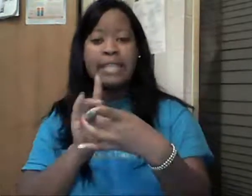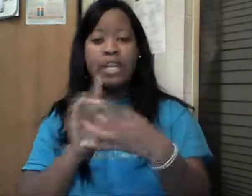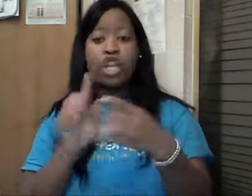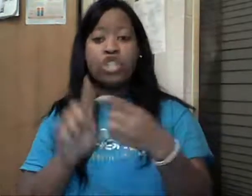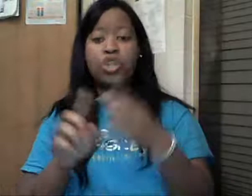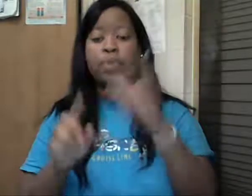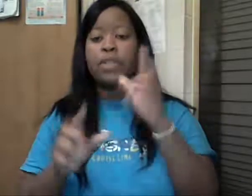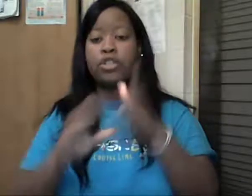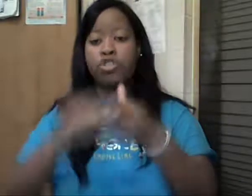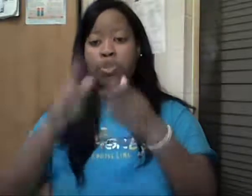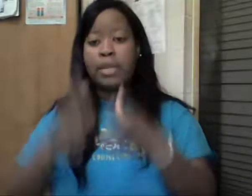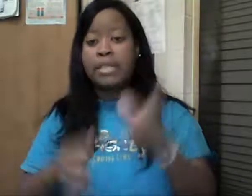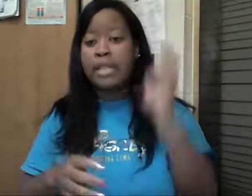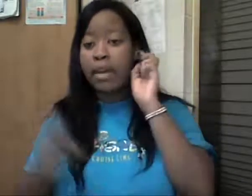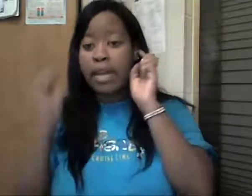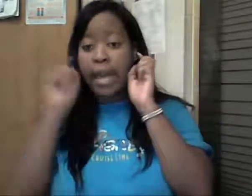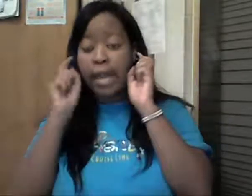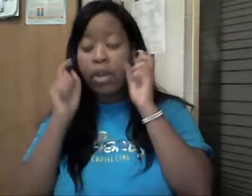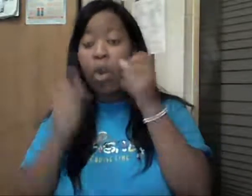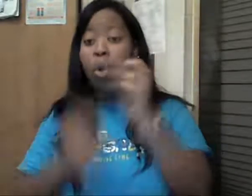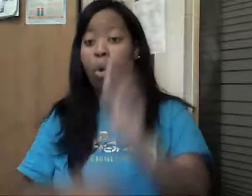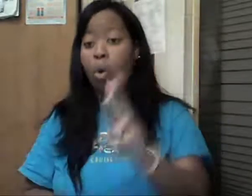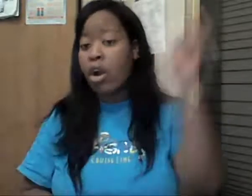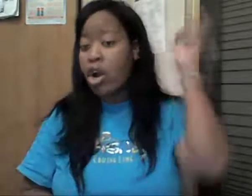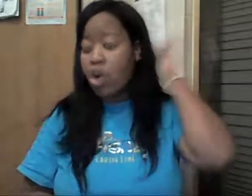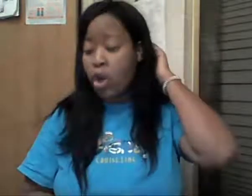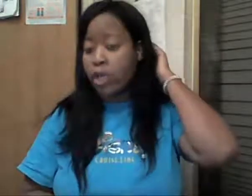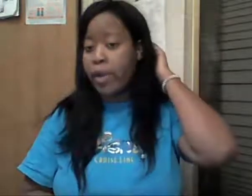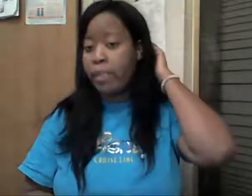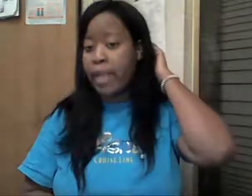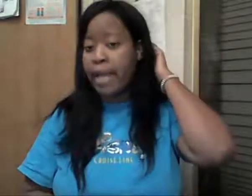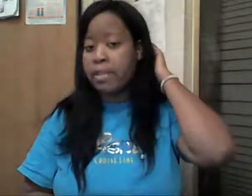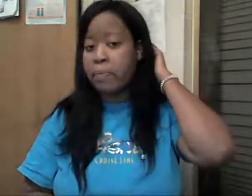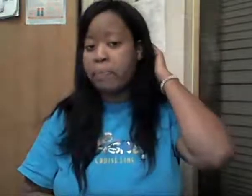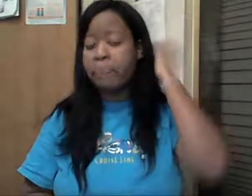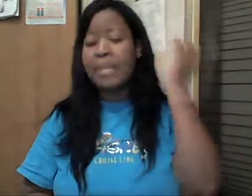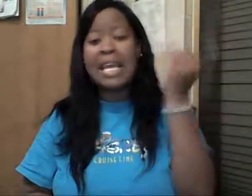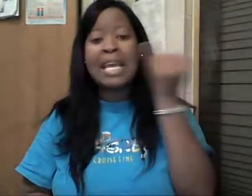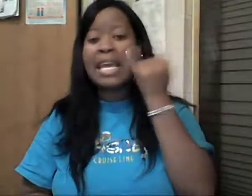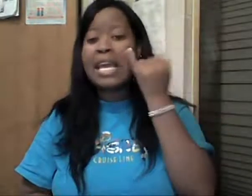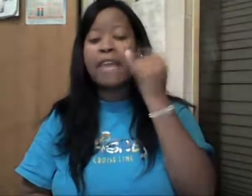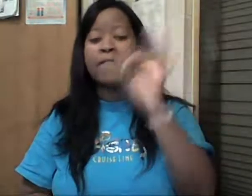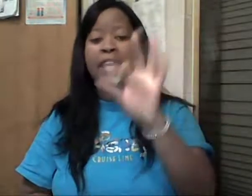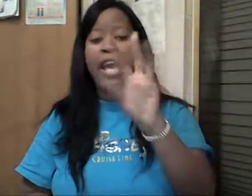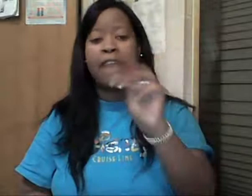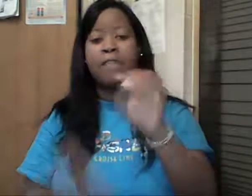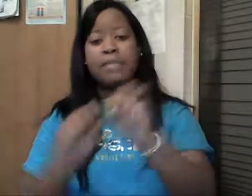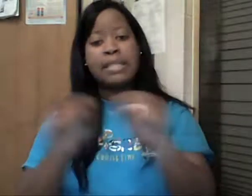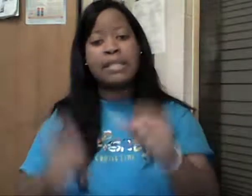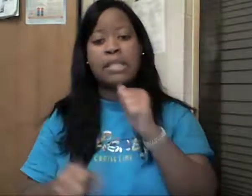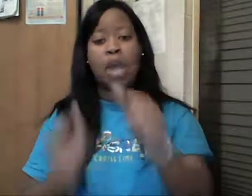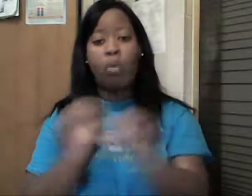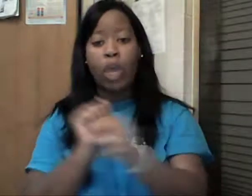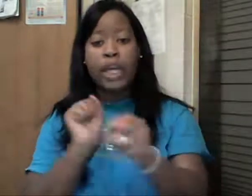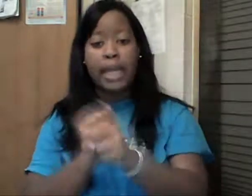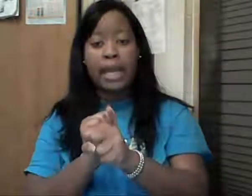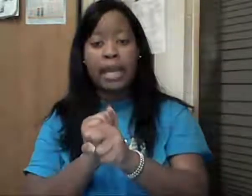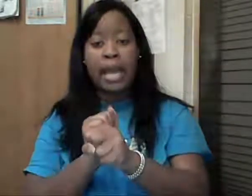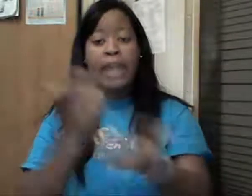connected to the student's hearing aid or cochlear implant. If the FM system is not working,